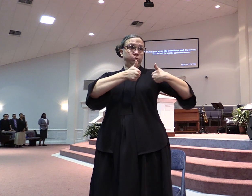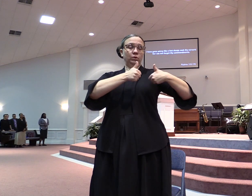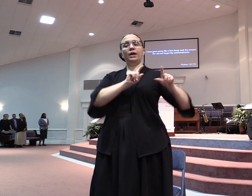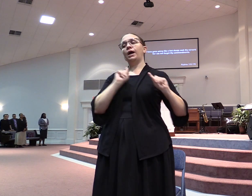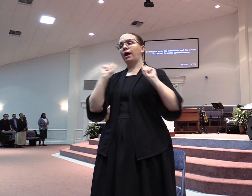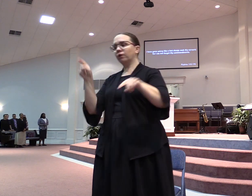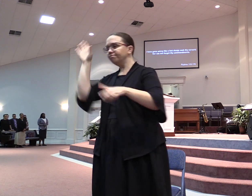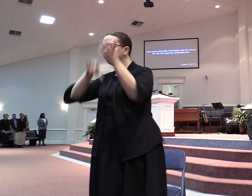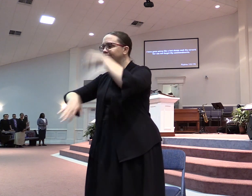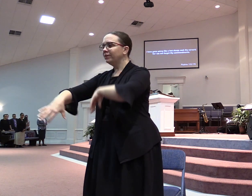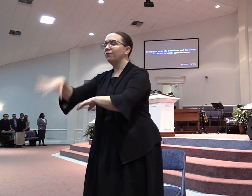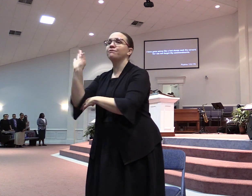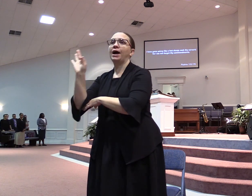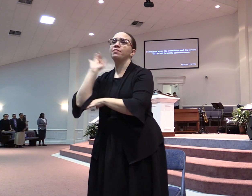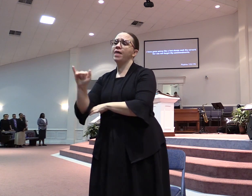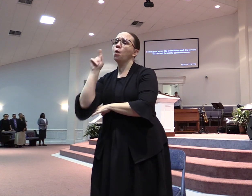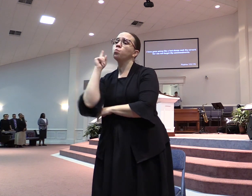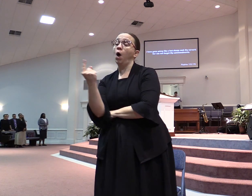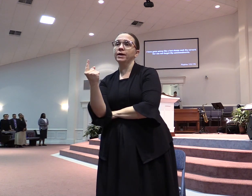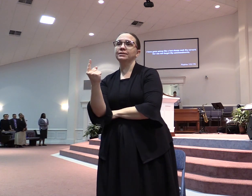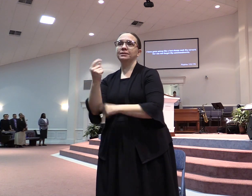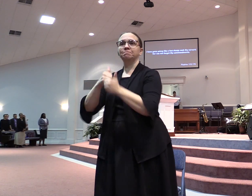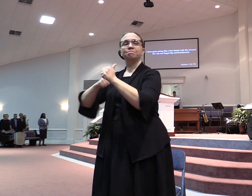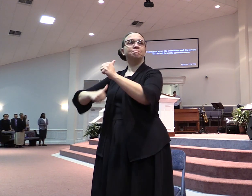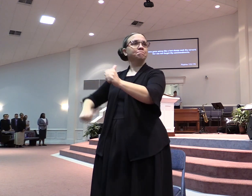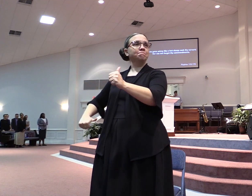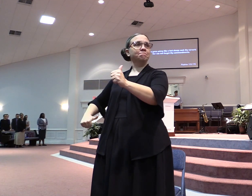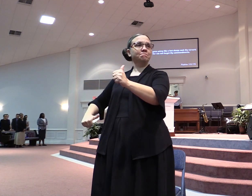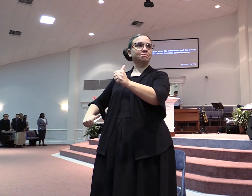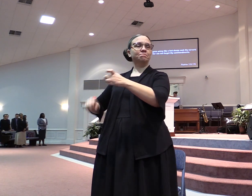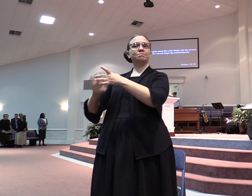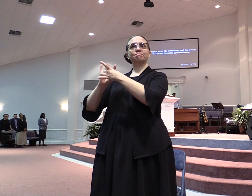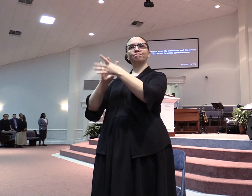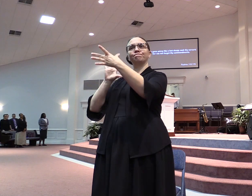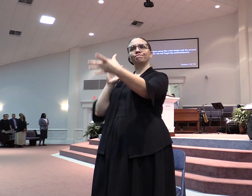go find that one lost